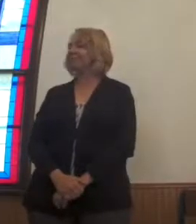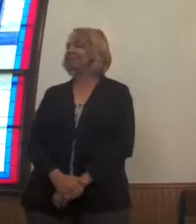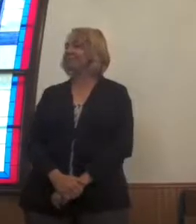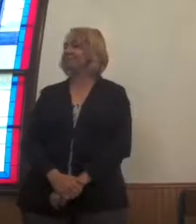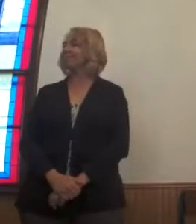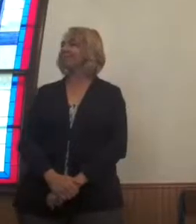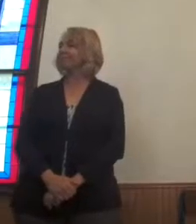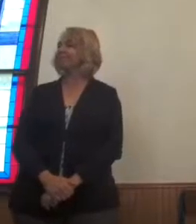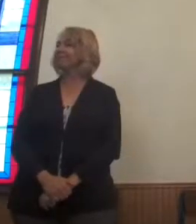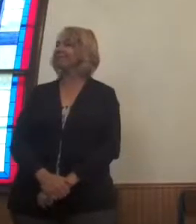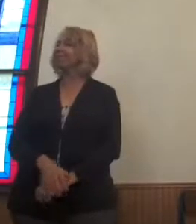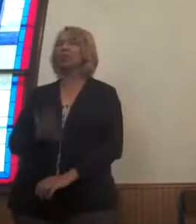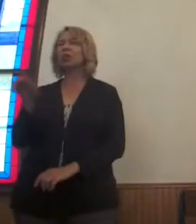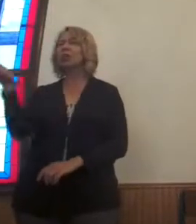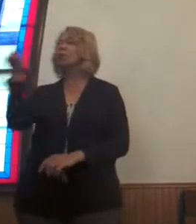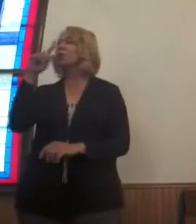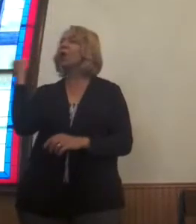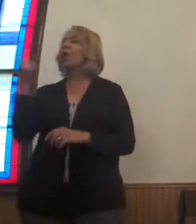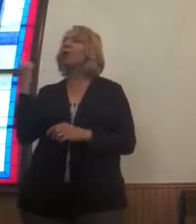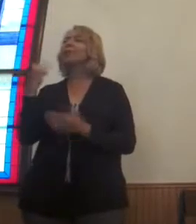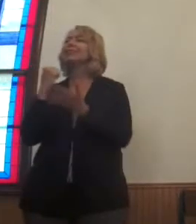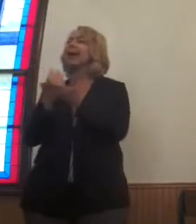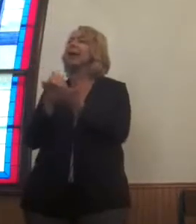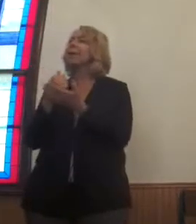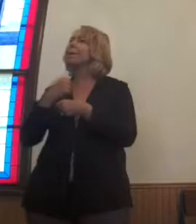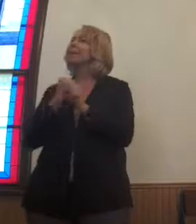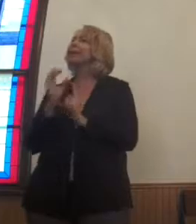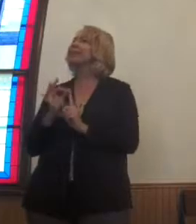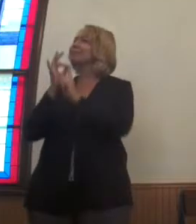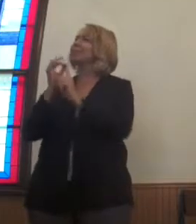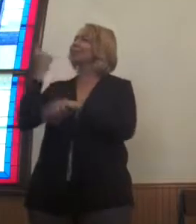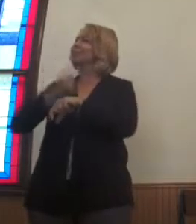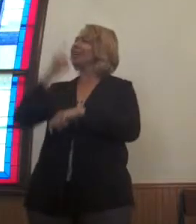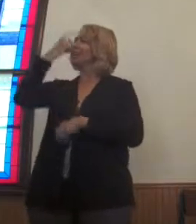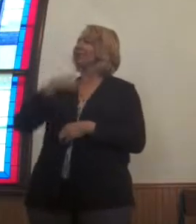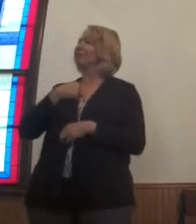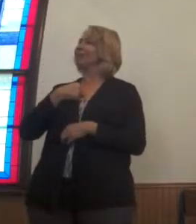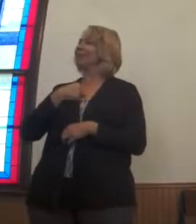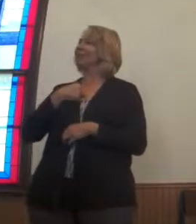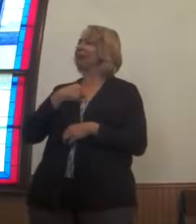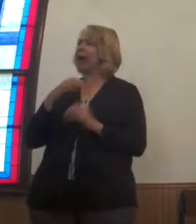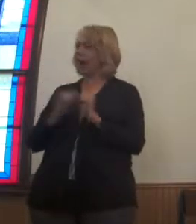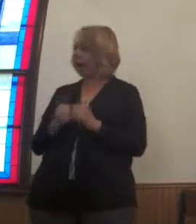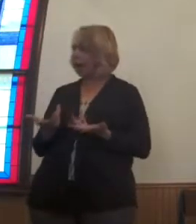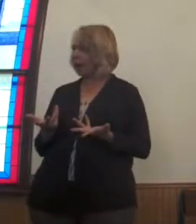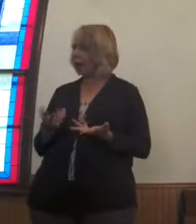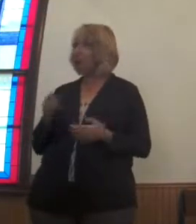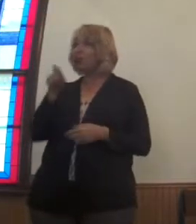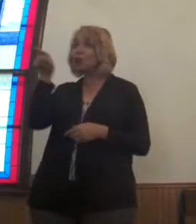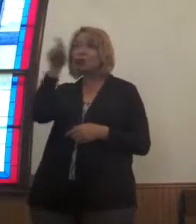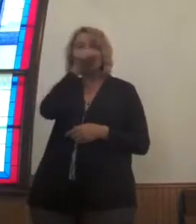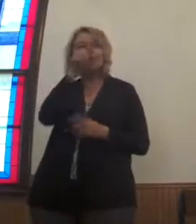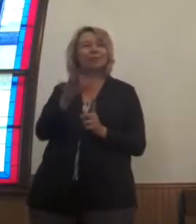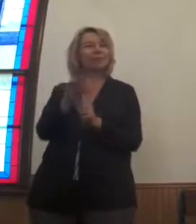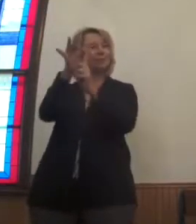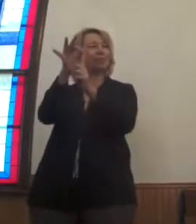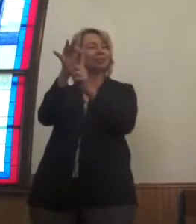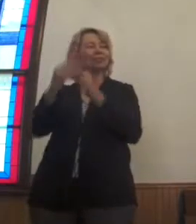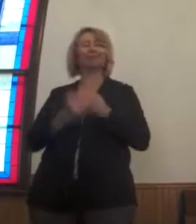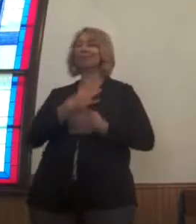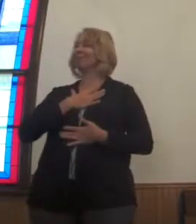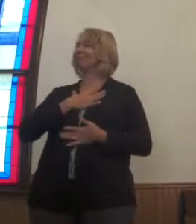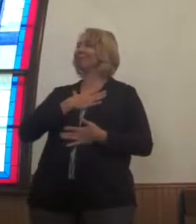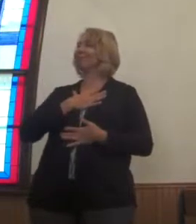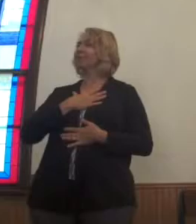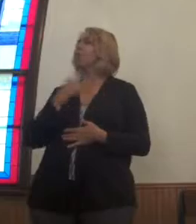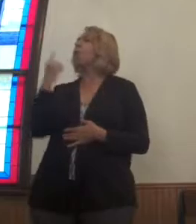You always make each day such a special day. You know how? By just your being you. Only one